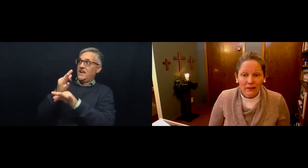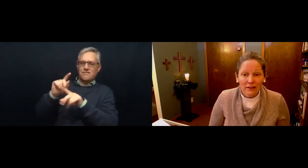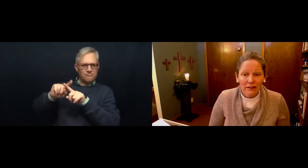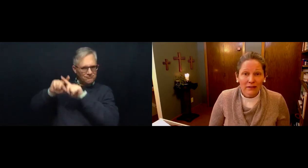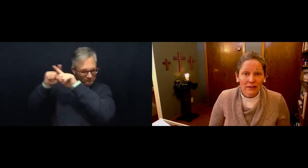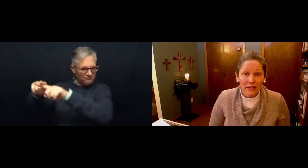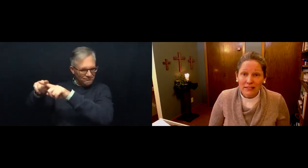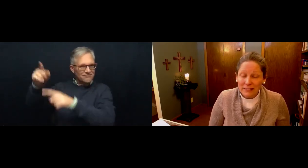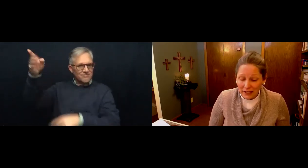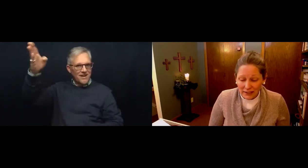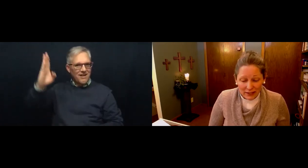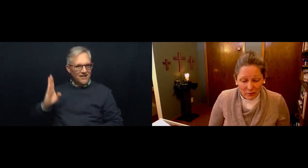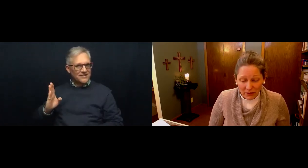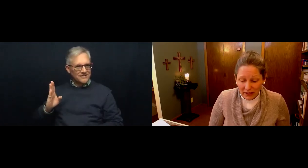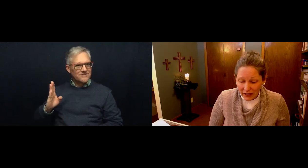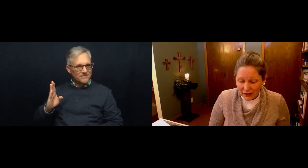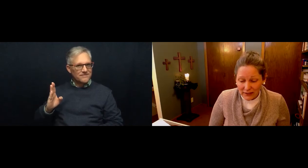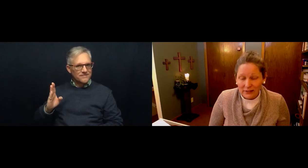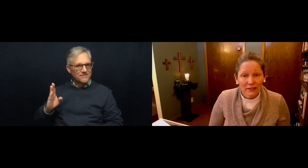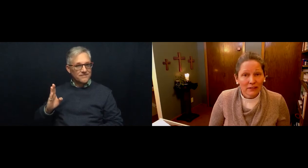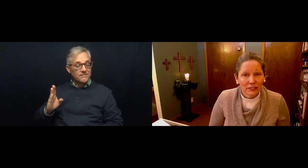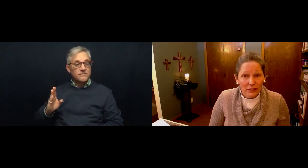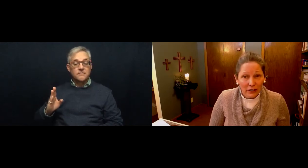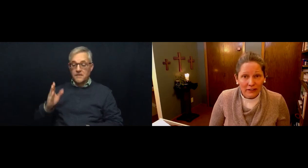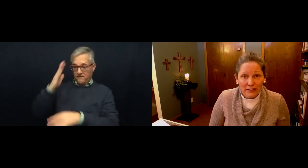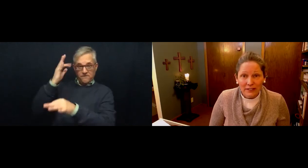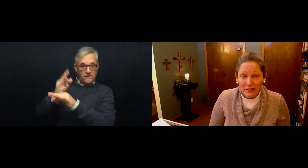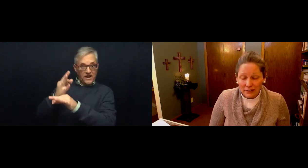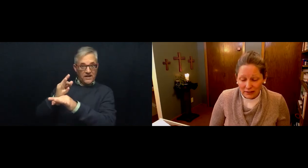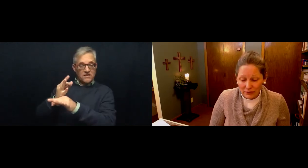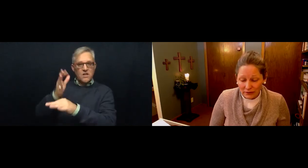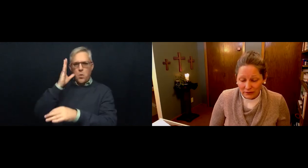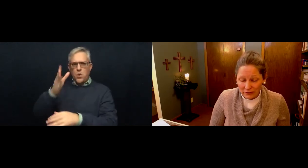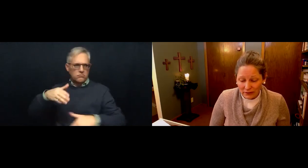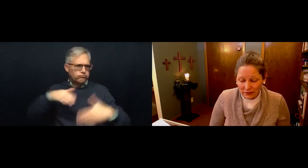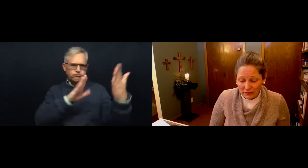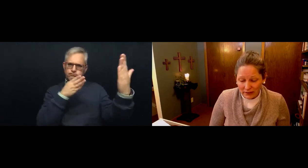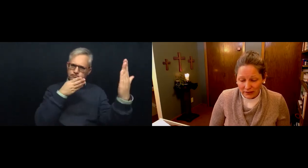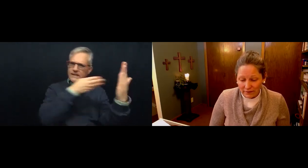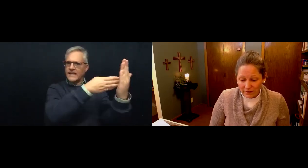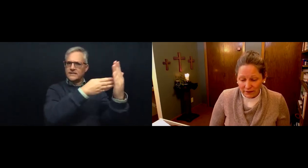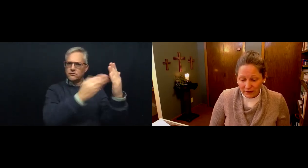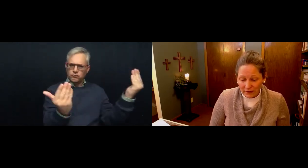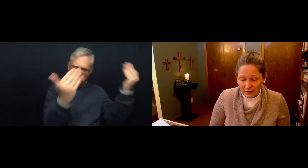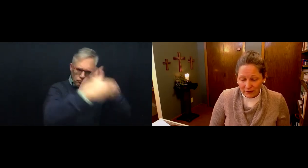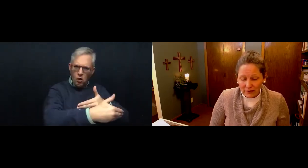Faith that stands up against darkness and evil.